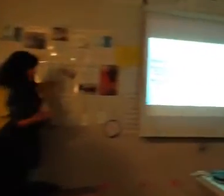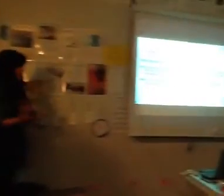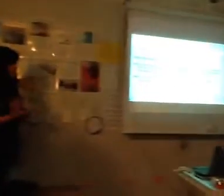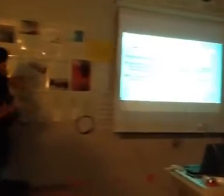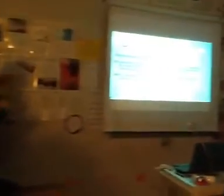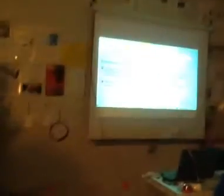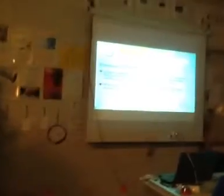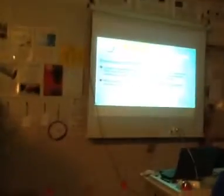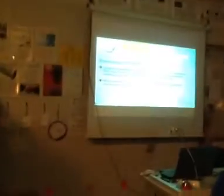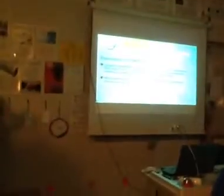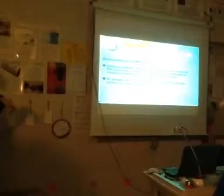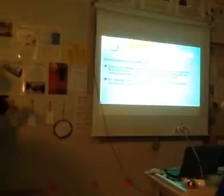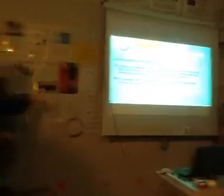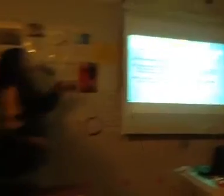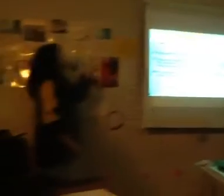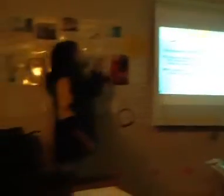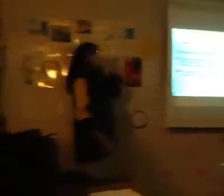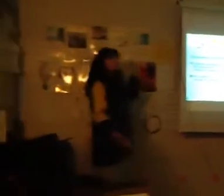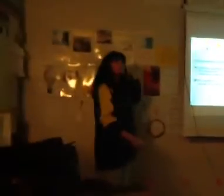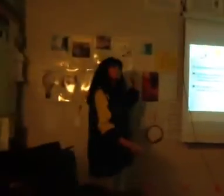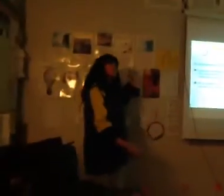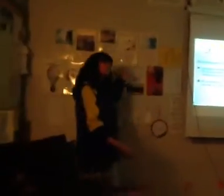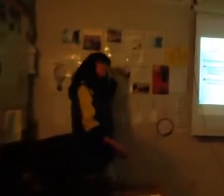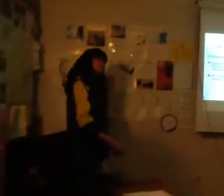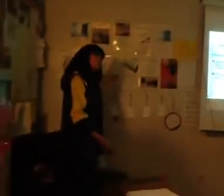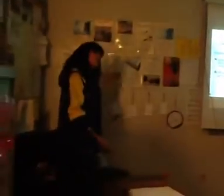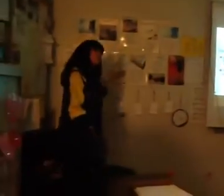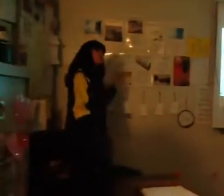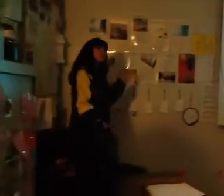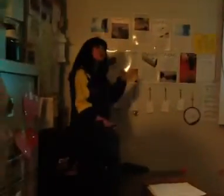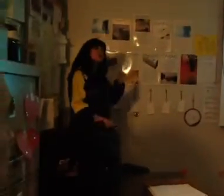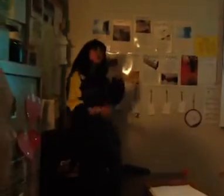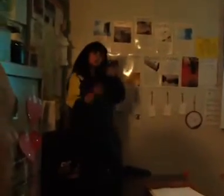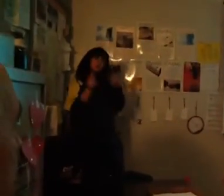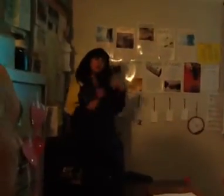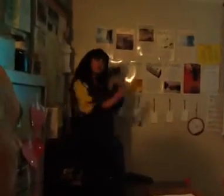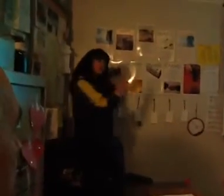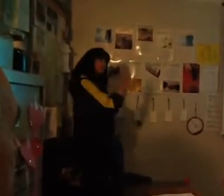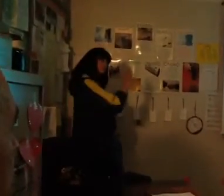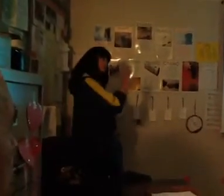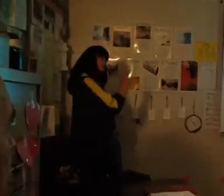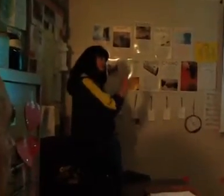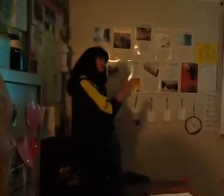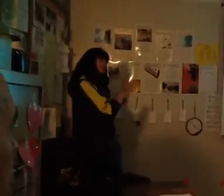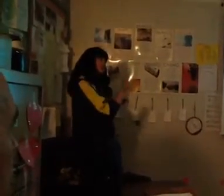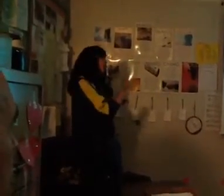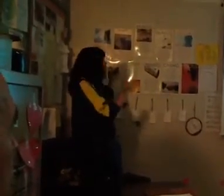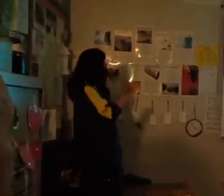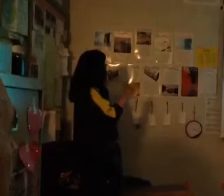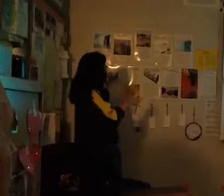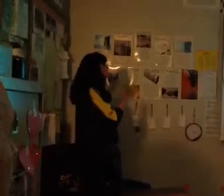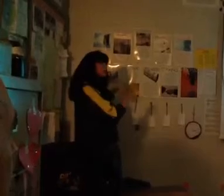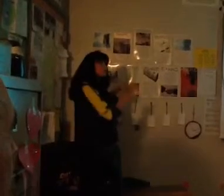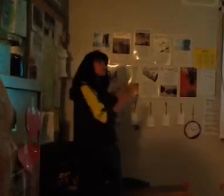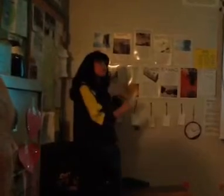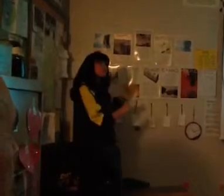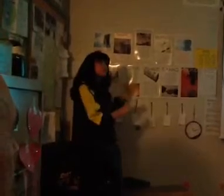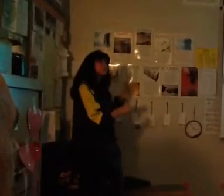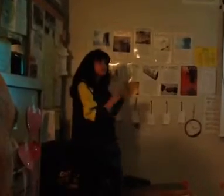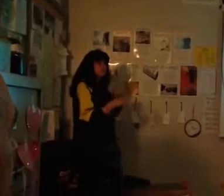being principled right now? Yeah. Okay, and so use these words. If you don't know them before you leave, take a picture with your camera so